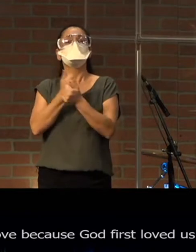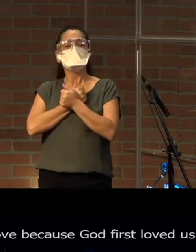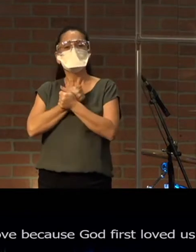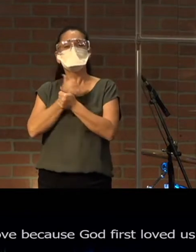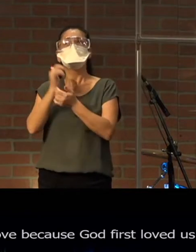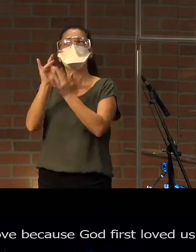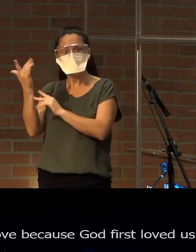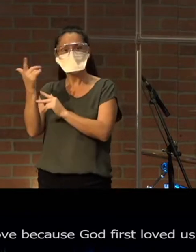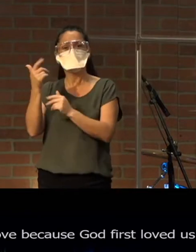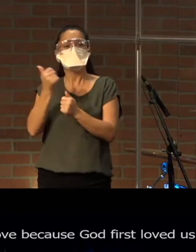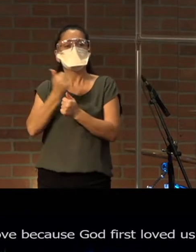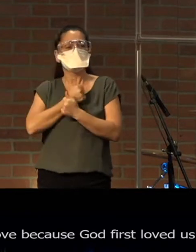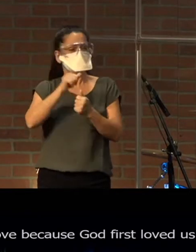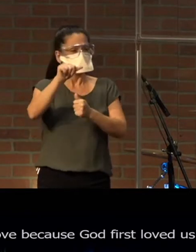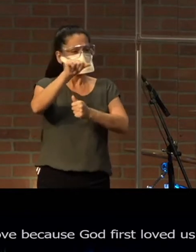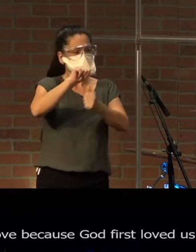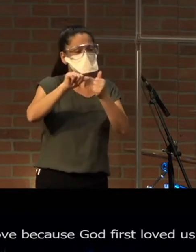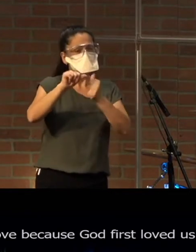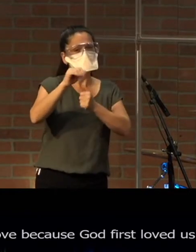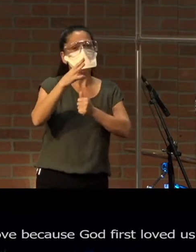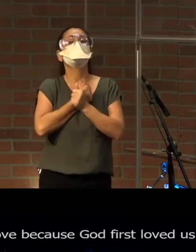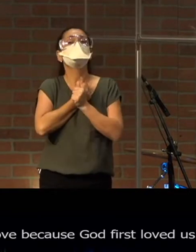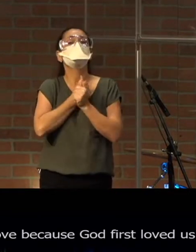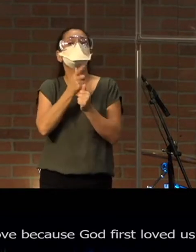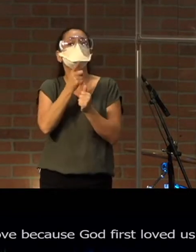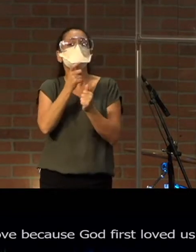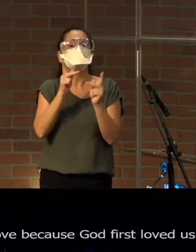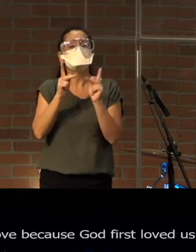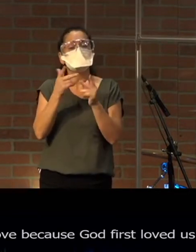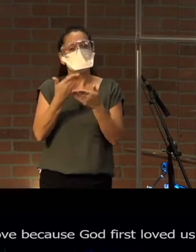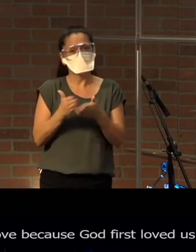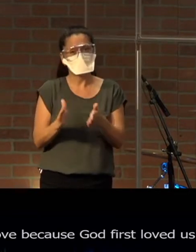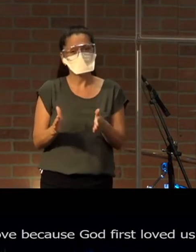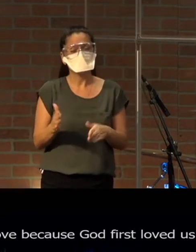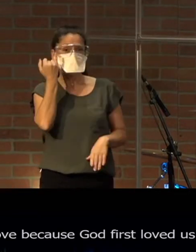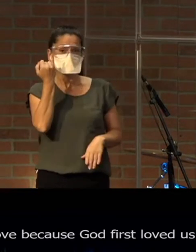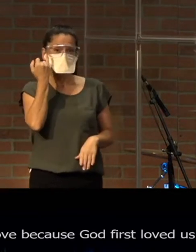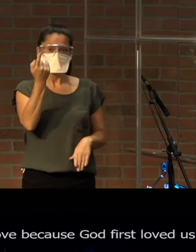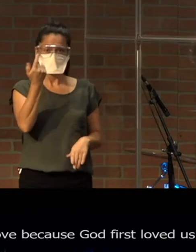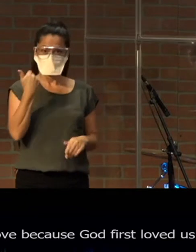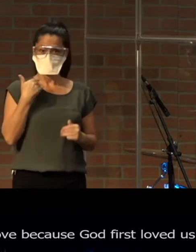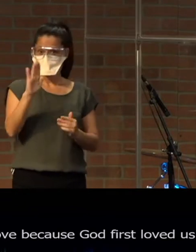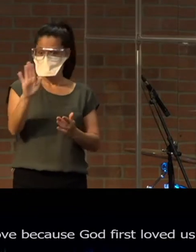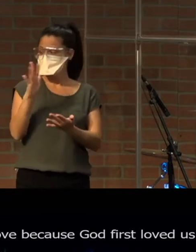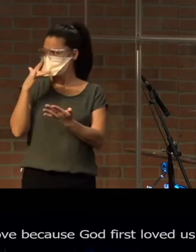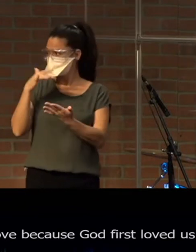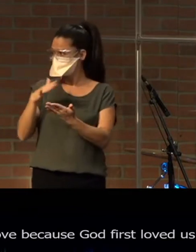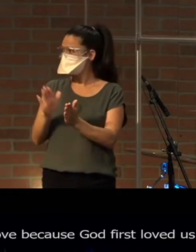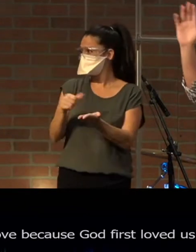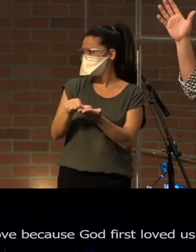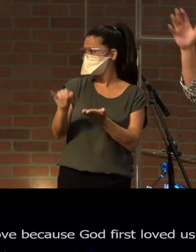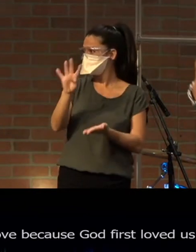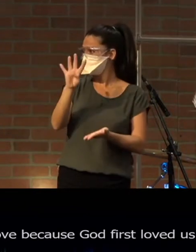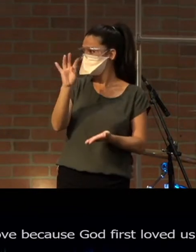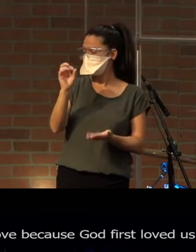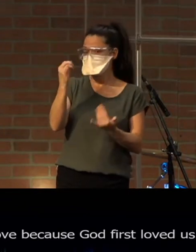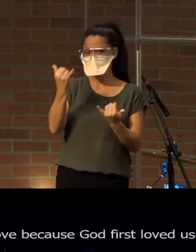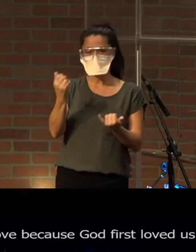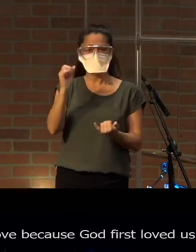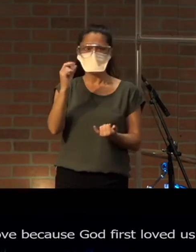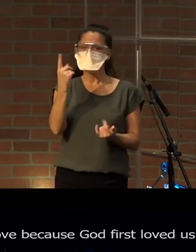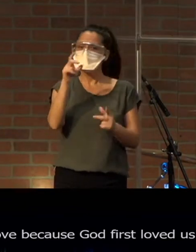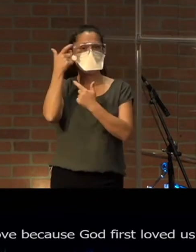another, and to love the lost. If you have your study, you can turn to page 40 now, or you can just watch on